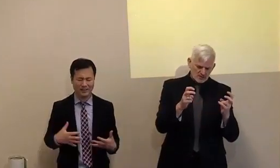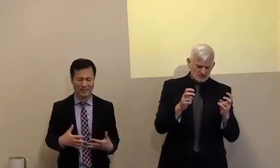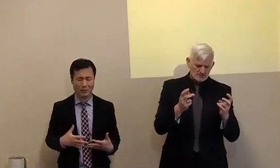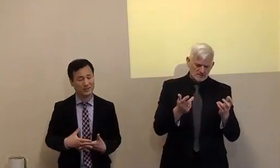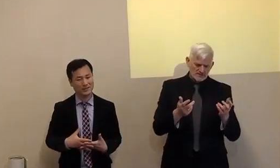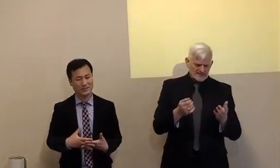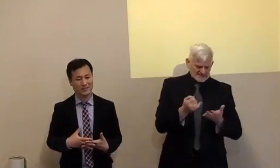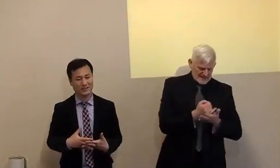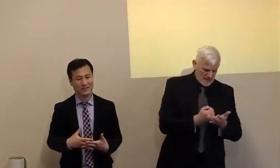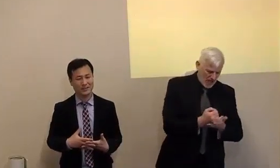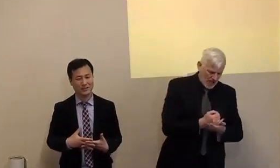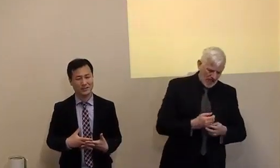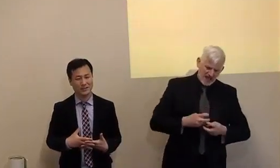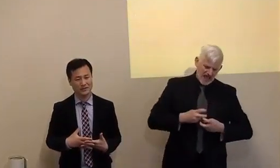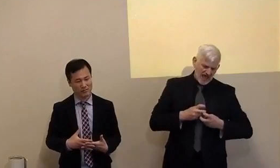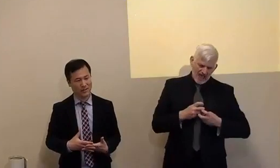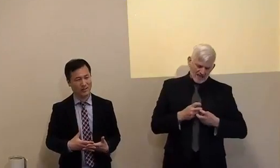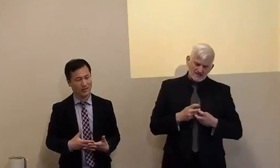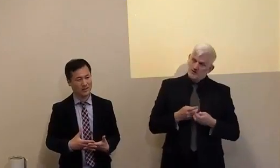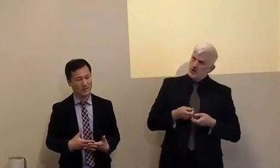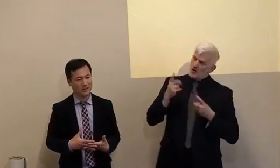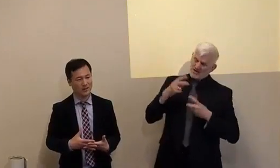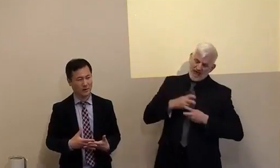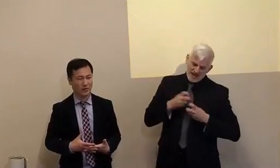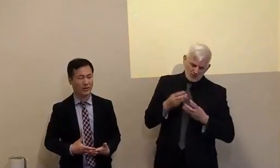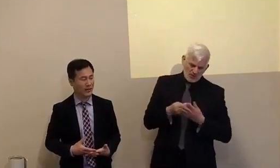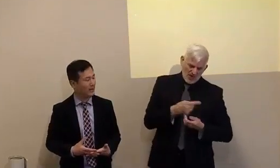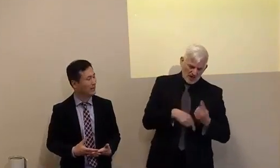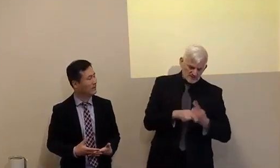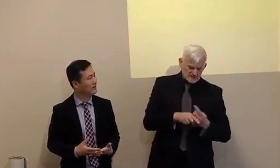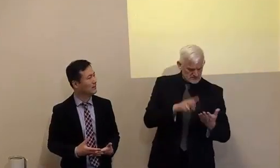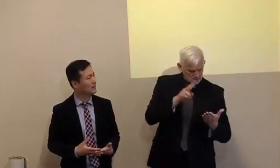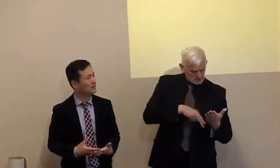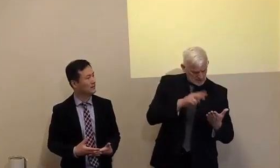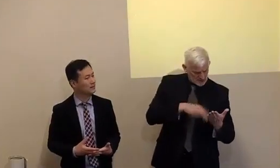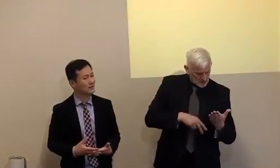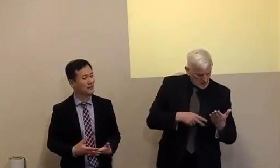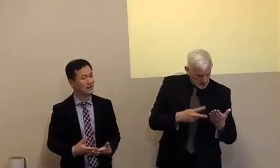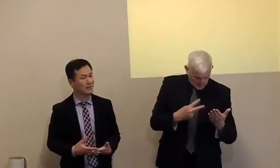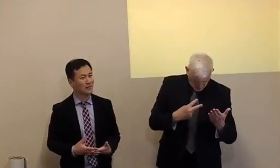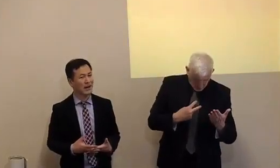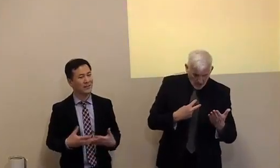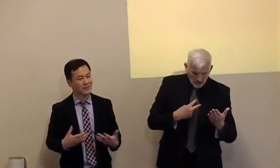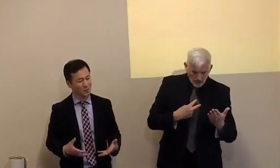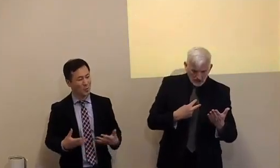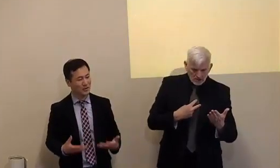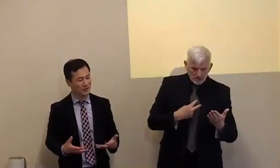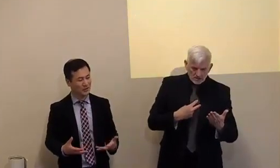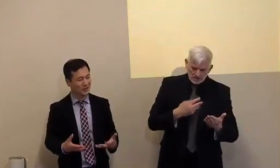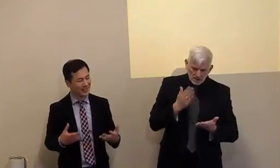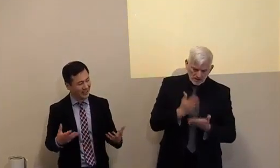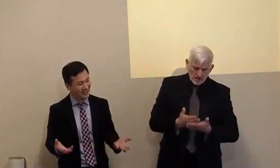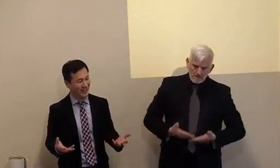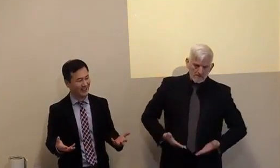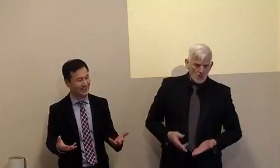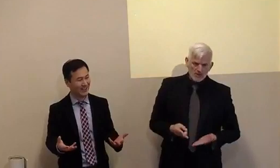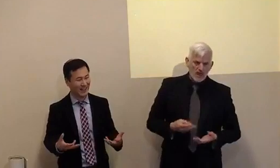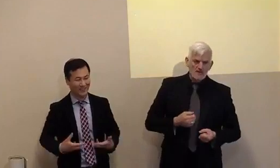I wasn't truly born again. I didn't want to hear that. I